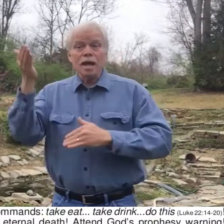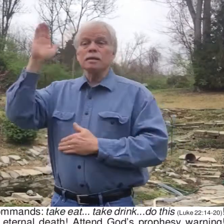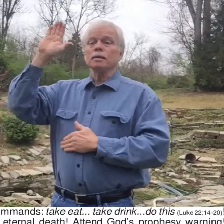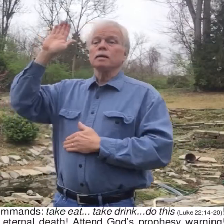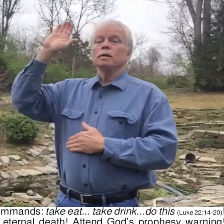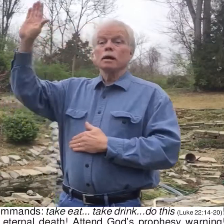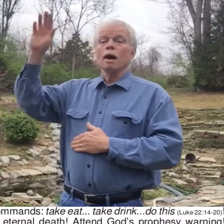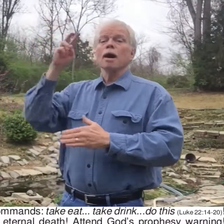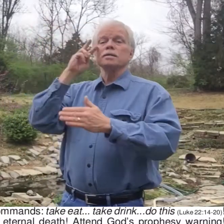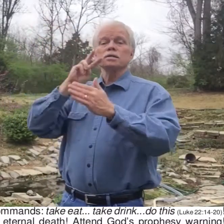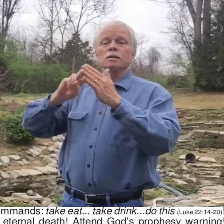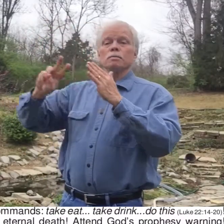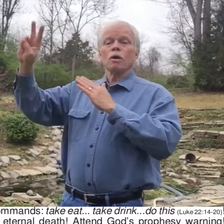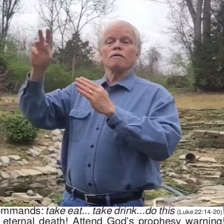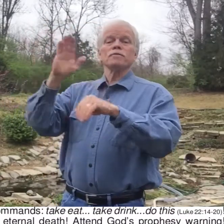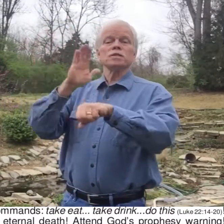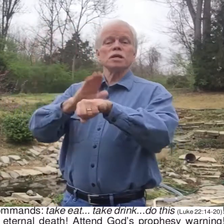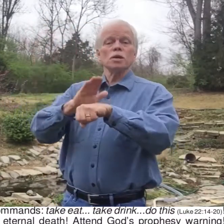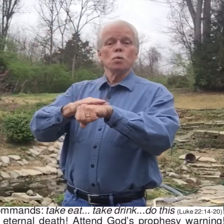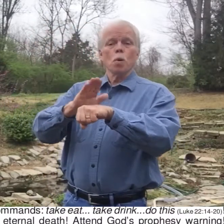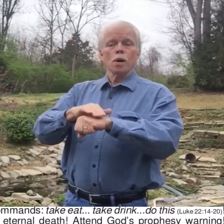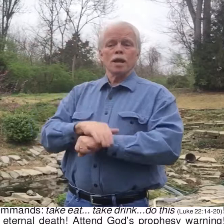Attend God's prophecy warning.